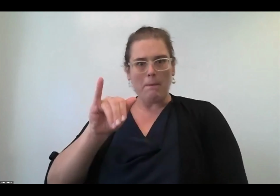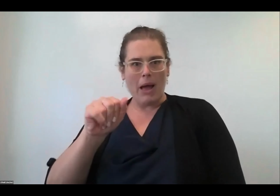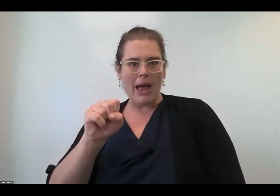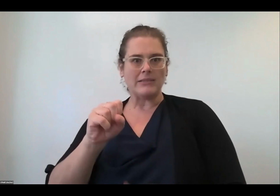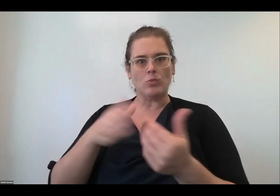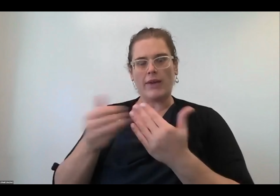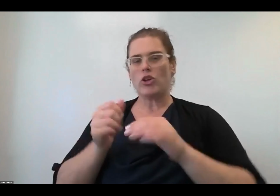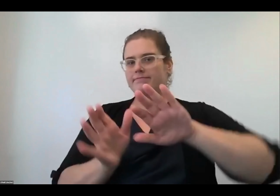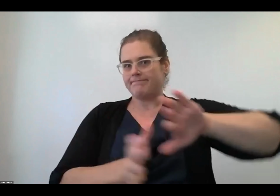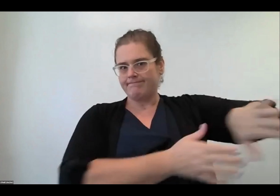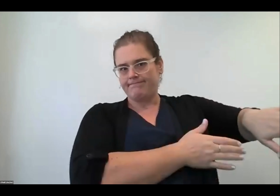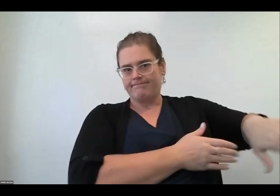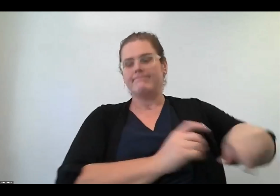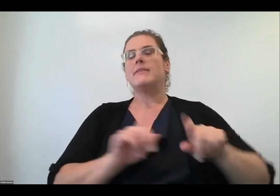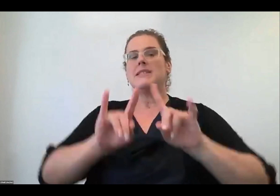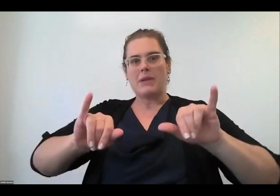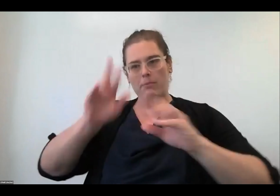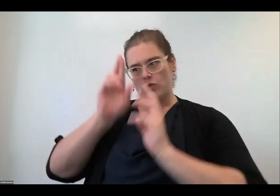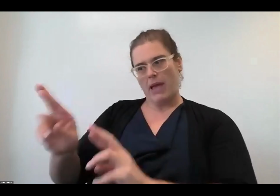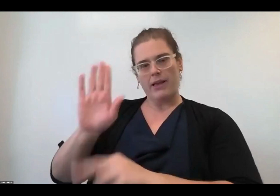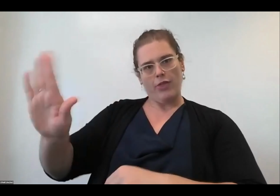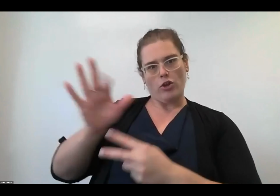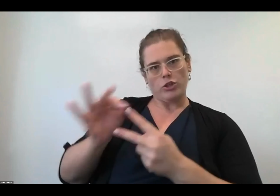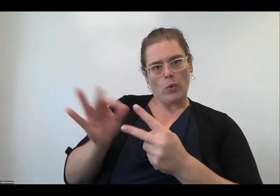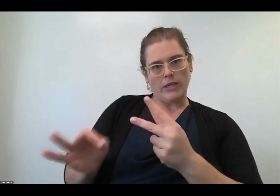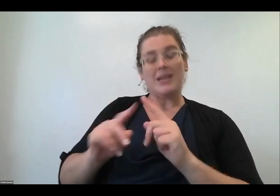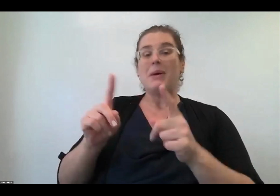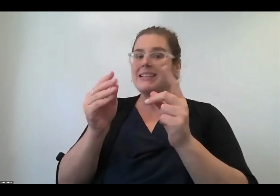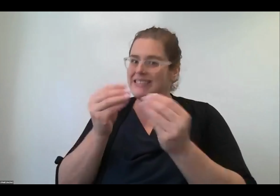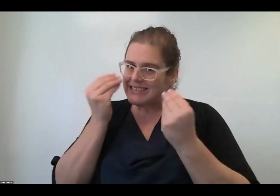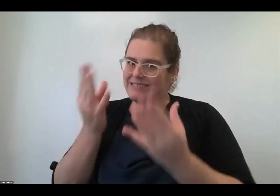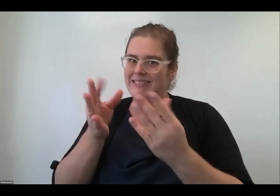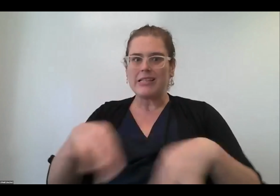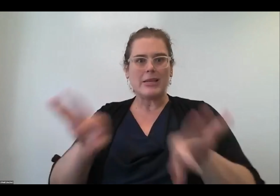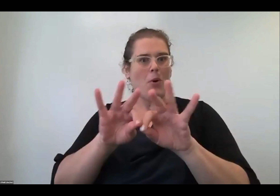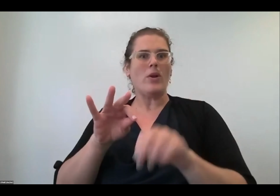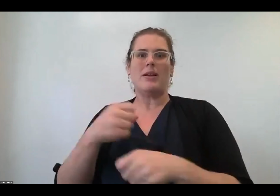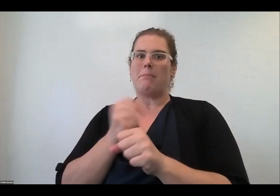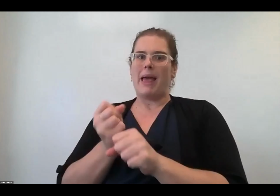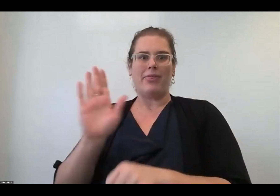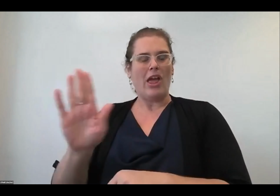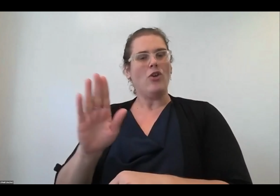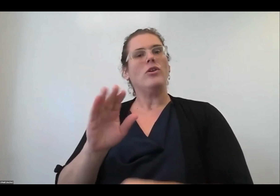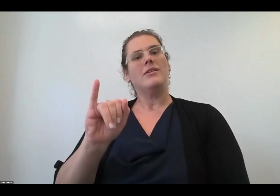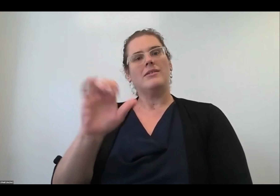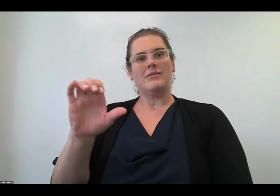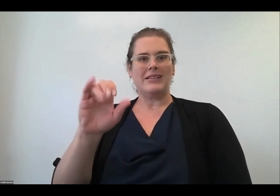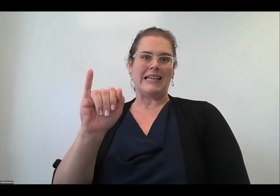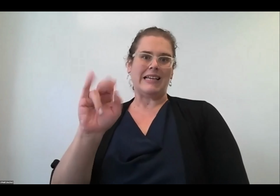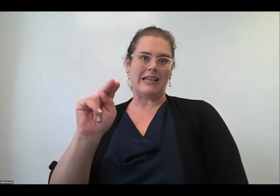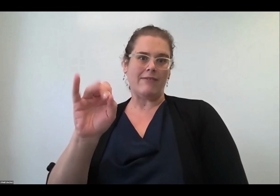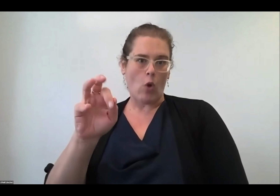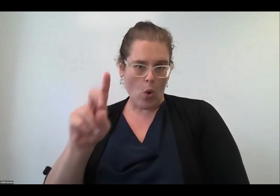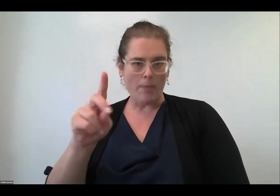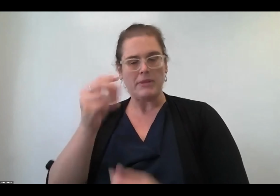person's choice. But I think it's about helping the person make an informed choice. So making sure that we have the right information